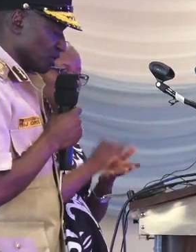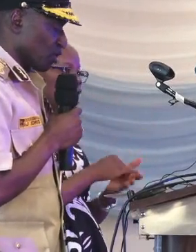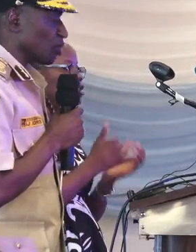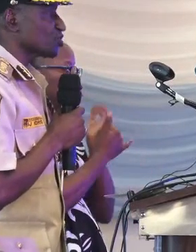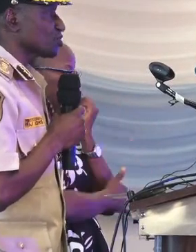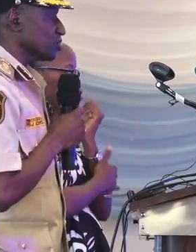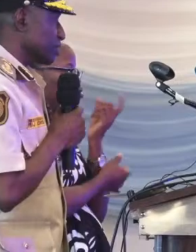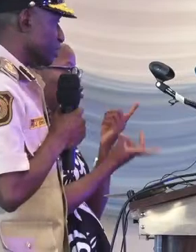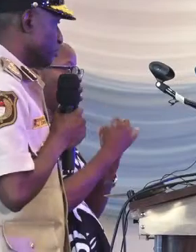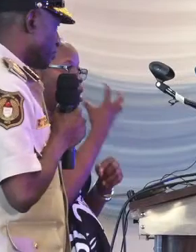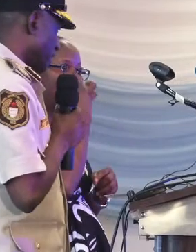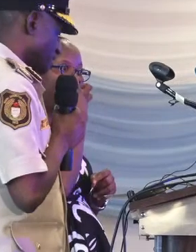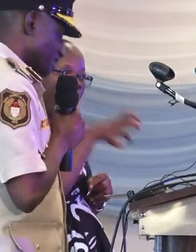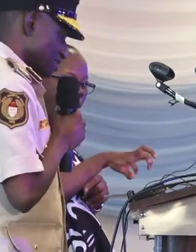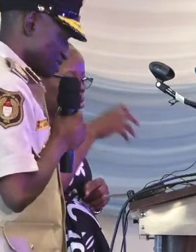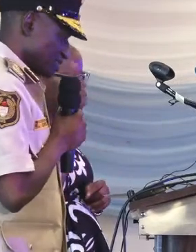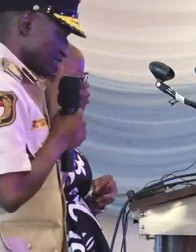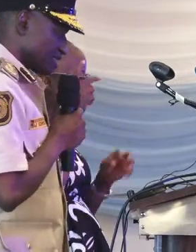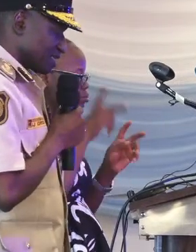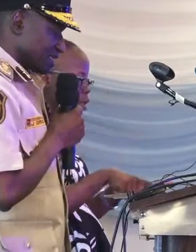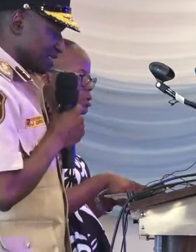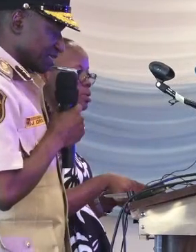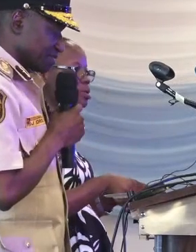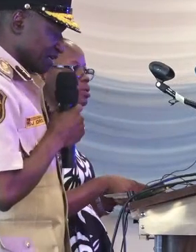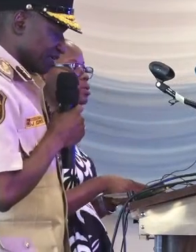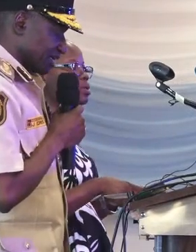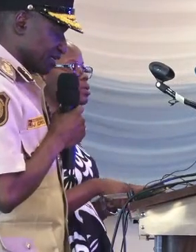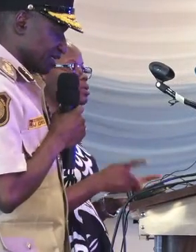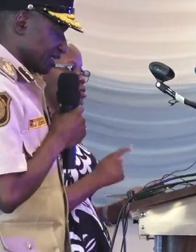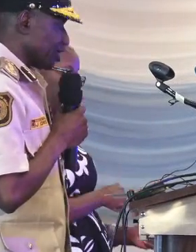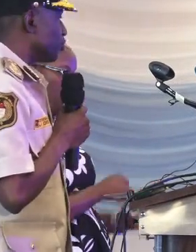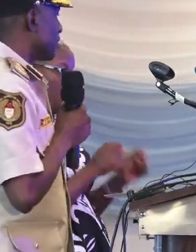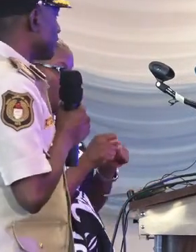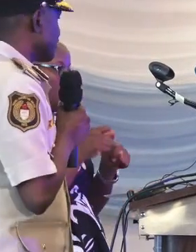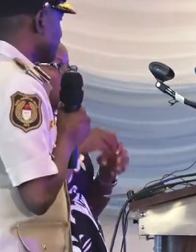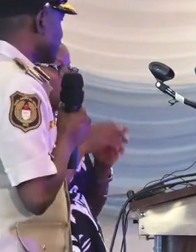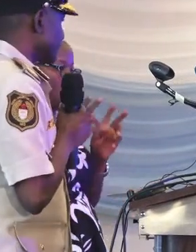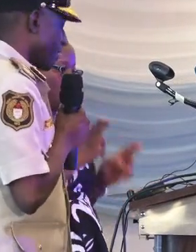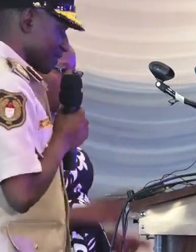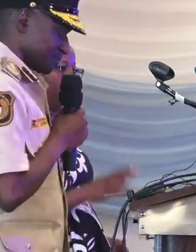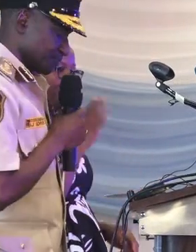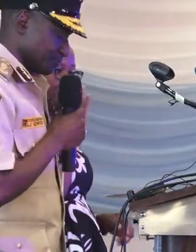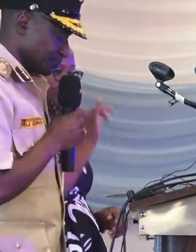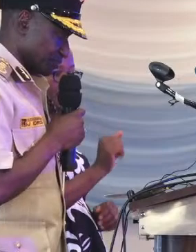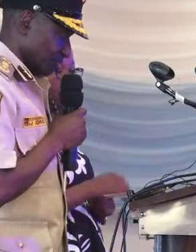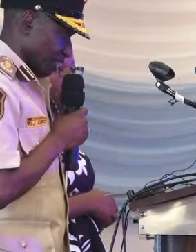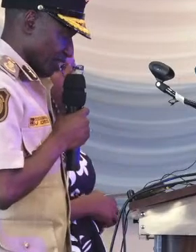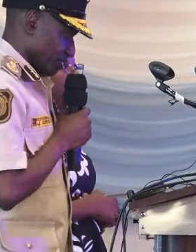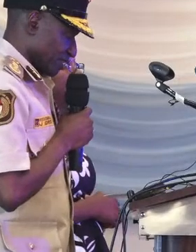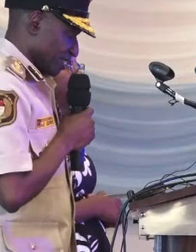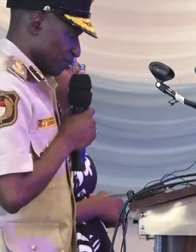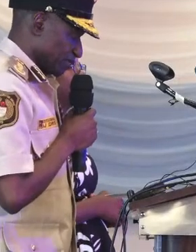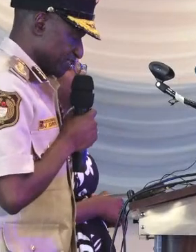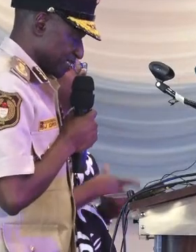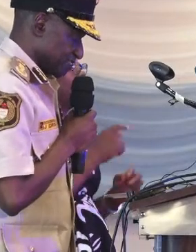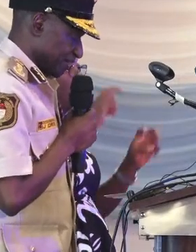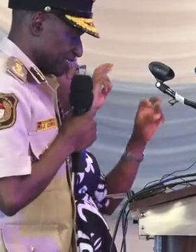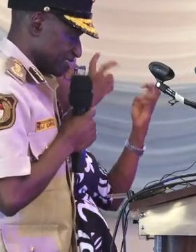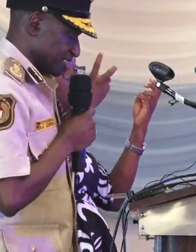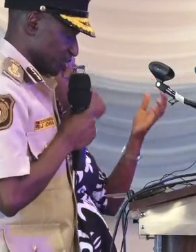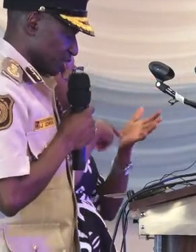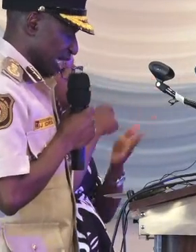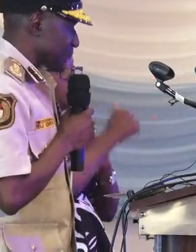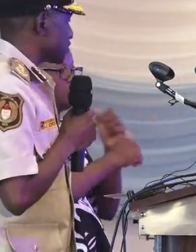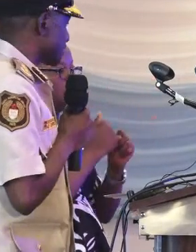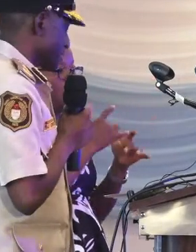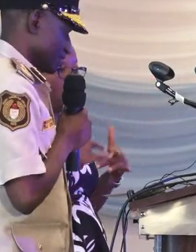becomes hot for persons trafficking in human beings. The theme of this year's event